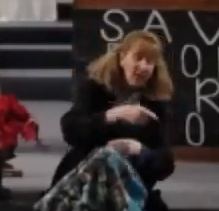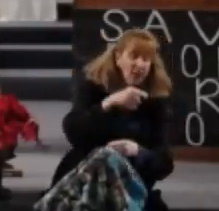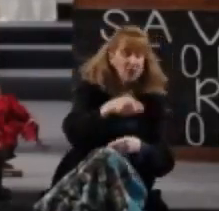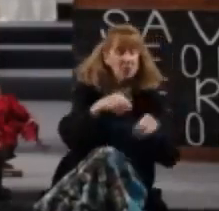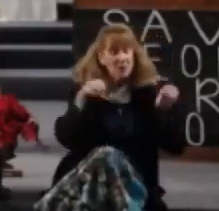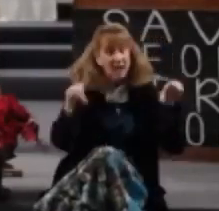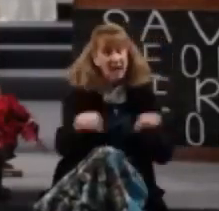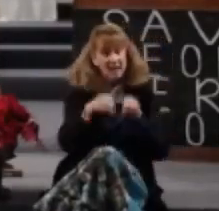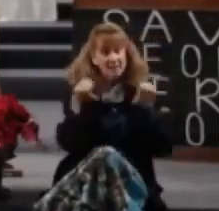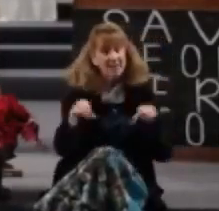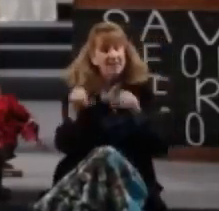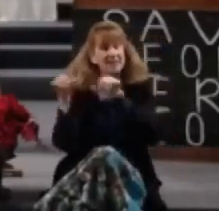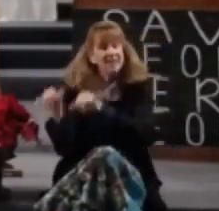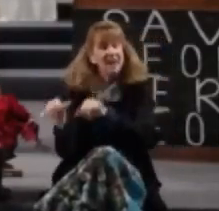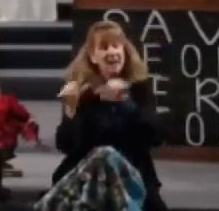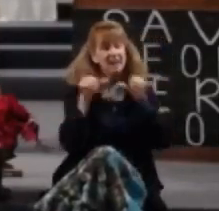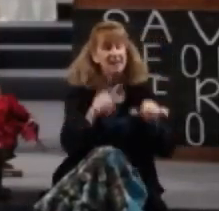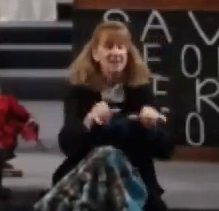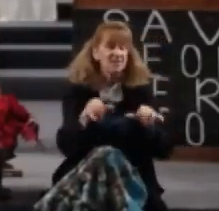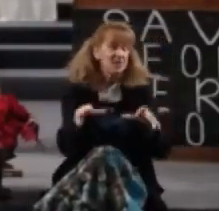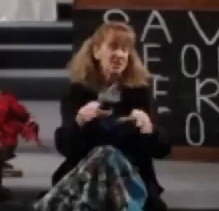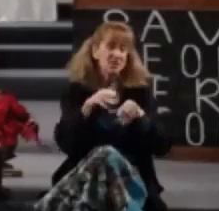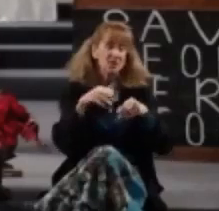mere people?